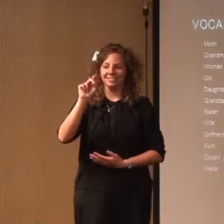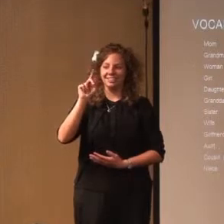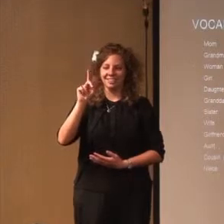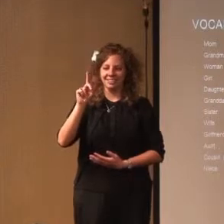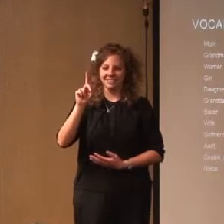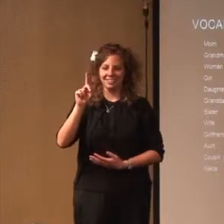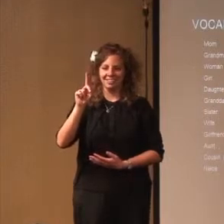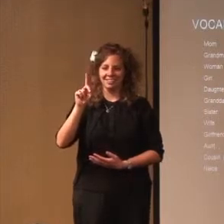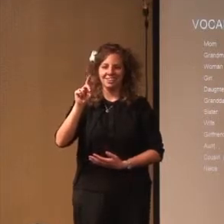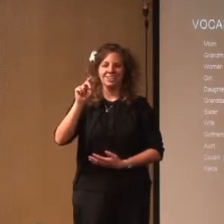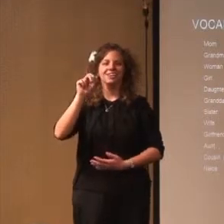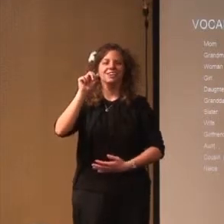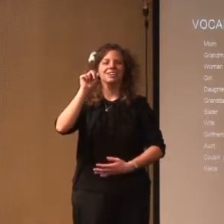granddaughter.